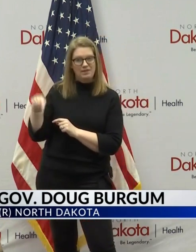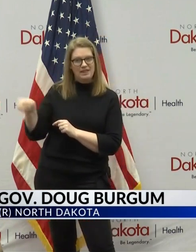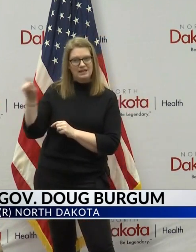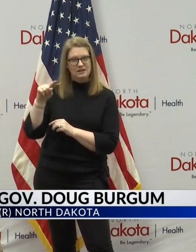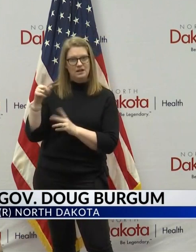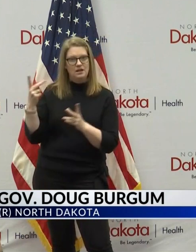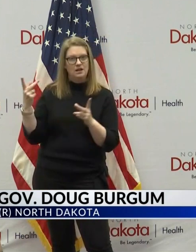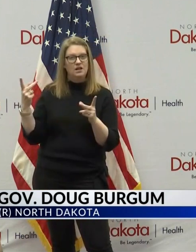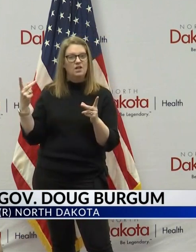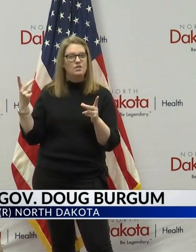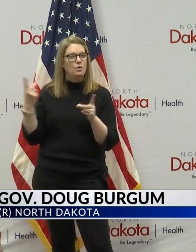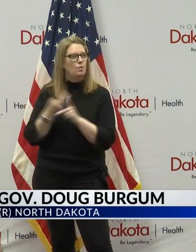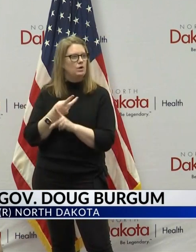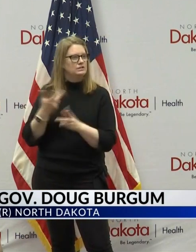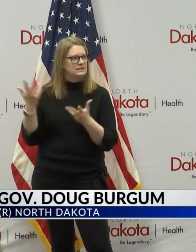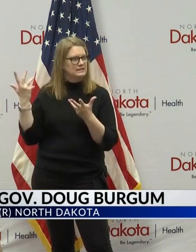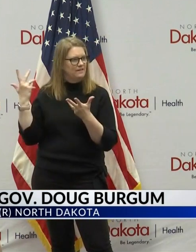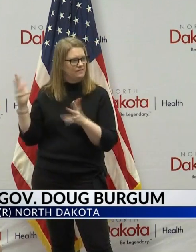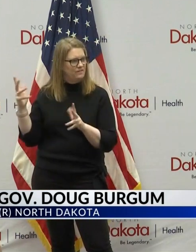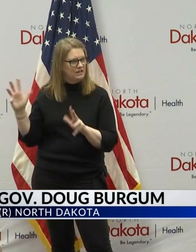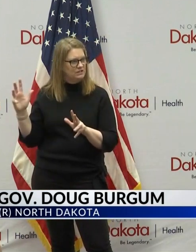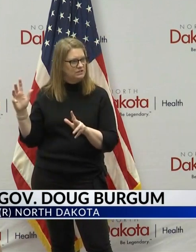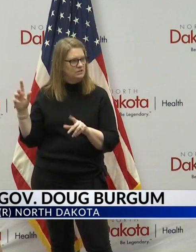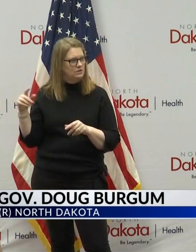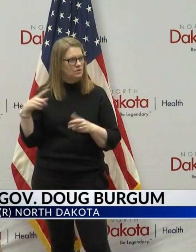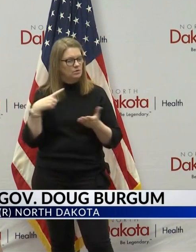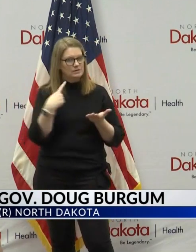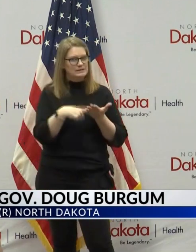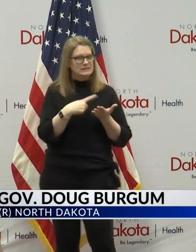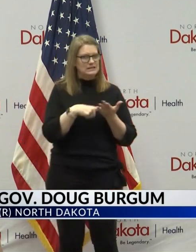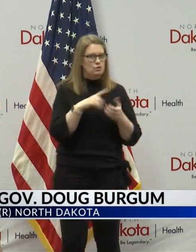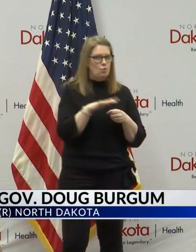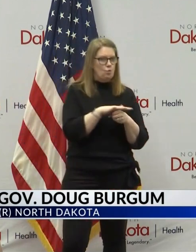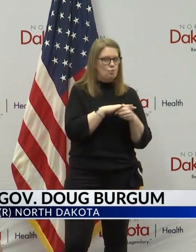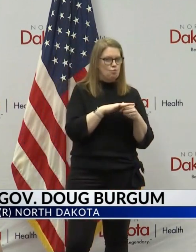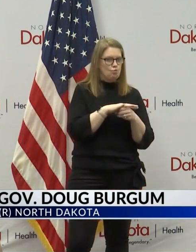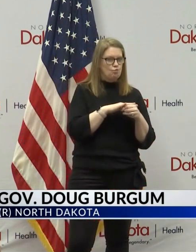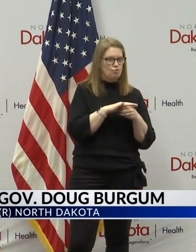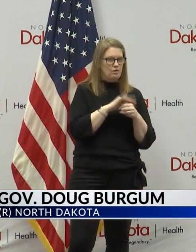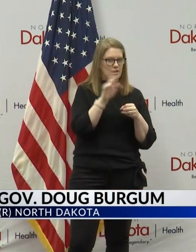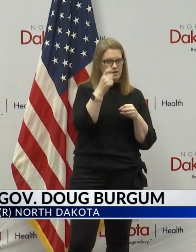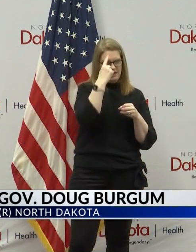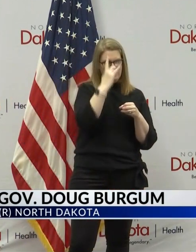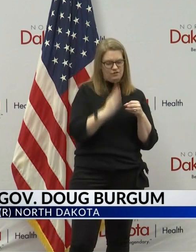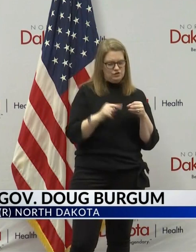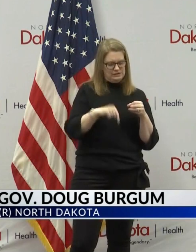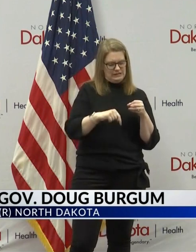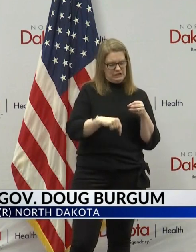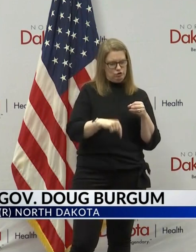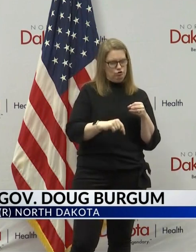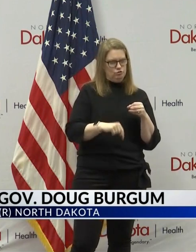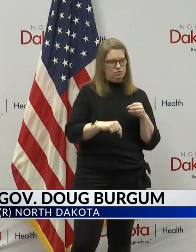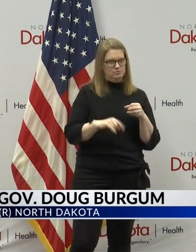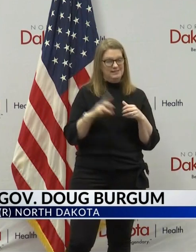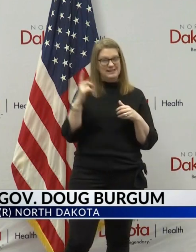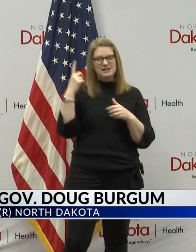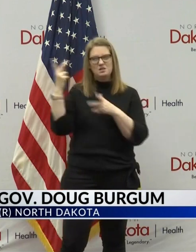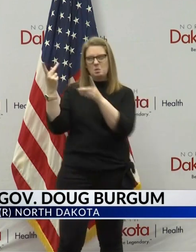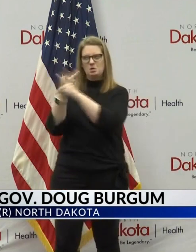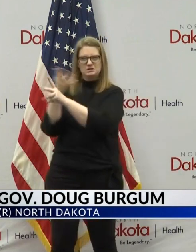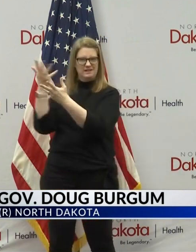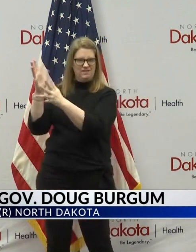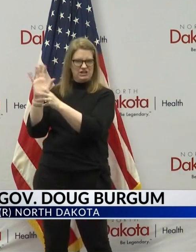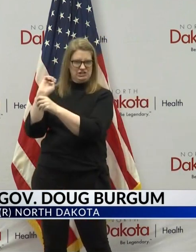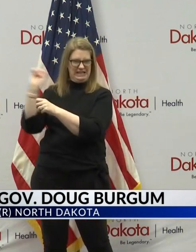them, when you talk to regional governors here, what are your gauge as to where we are right now?